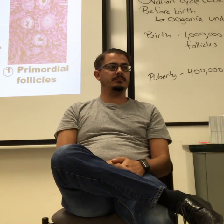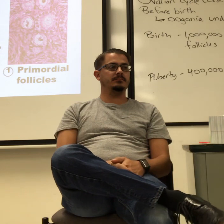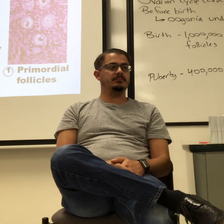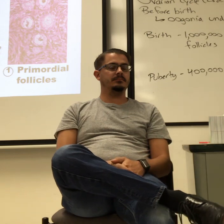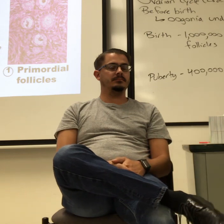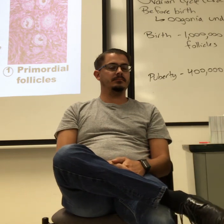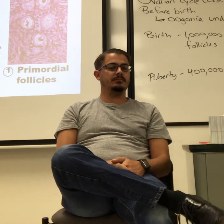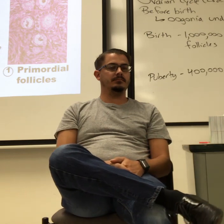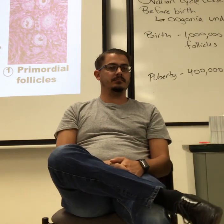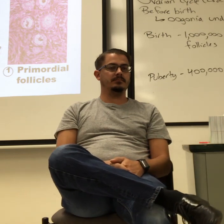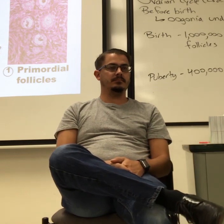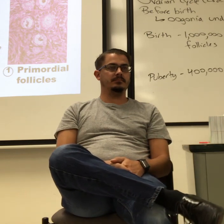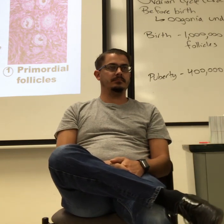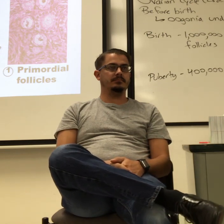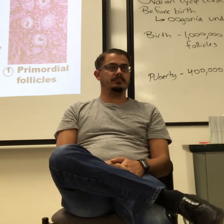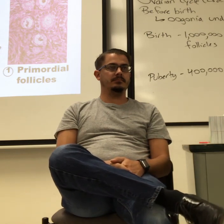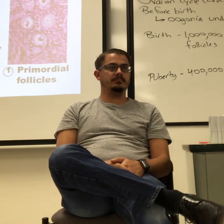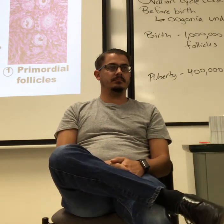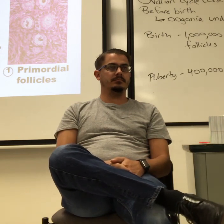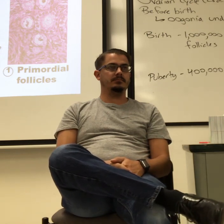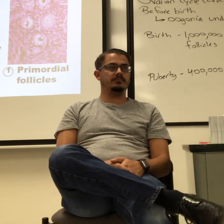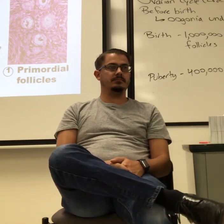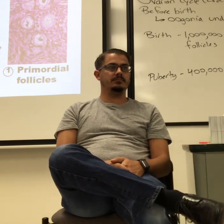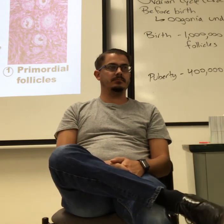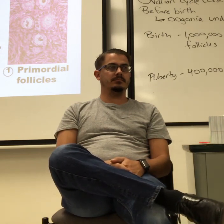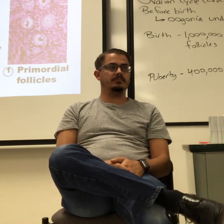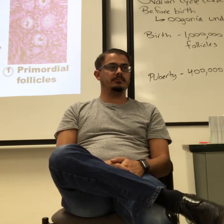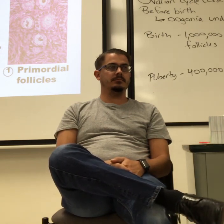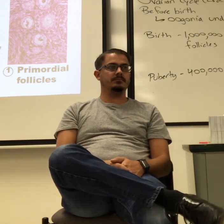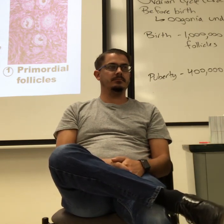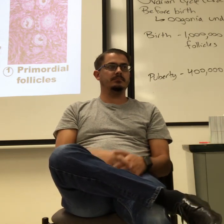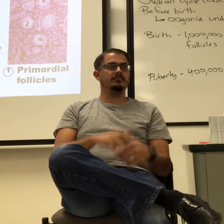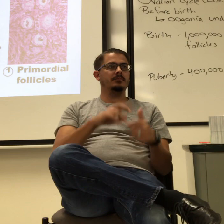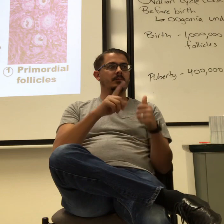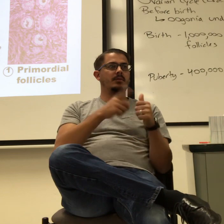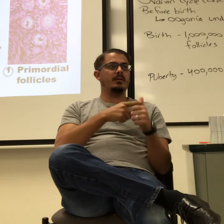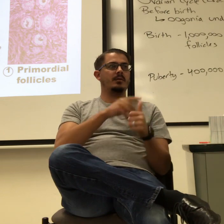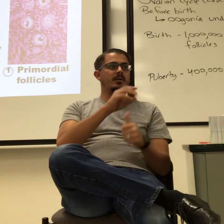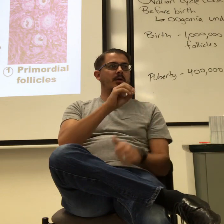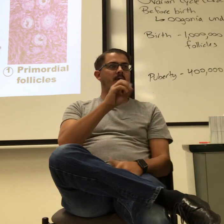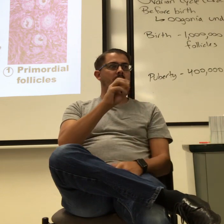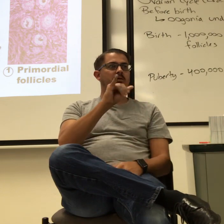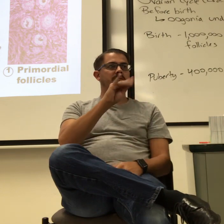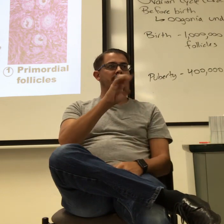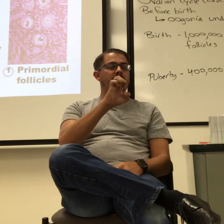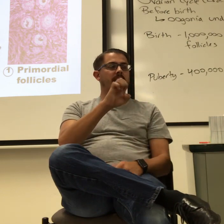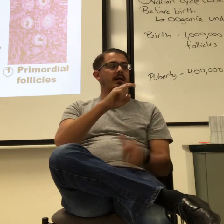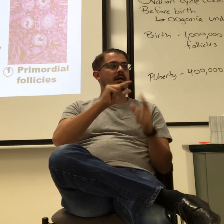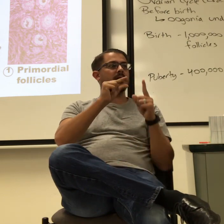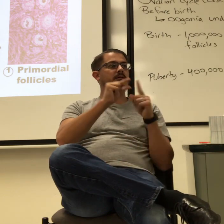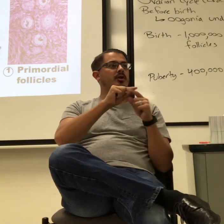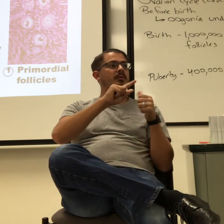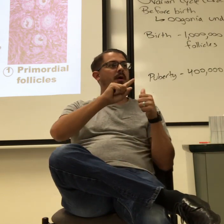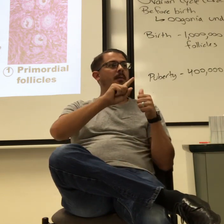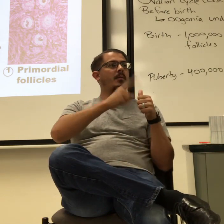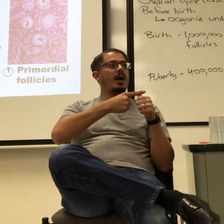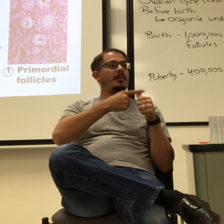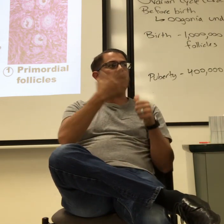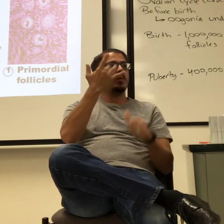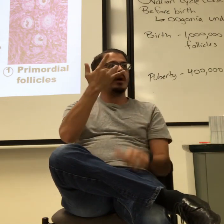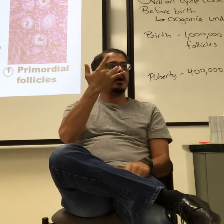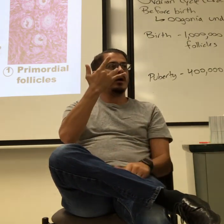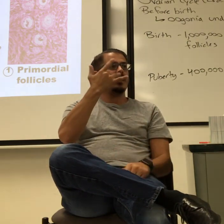Again, we still call it a primary oocyte. And why is the term primary used? How many rounds of meiosis are